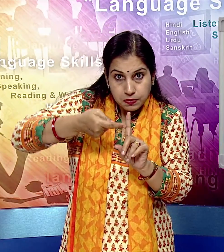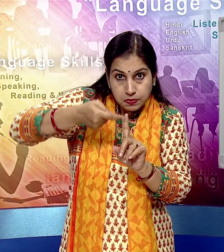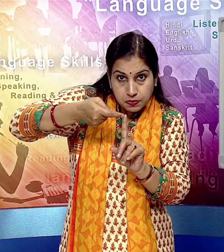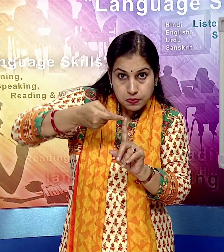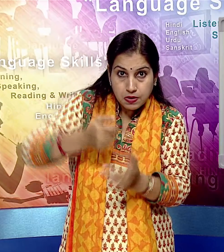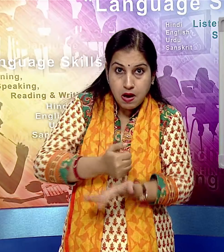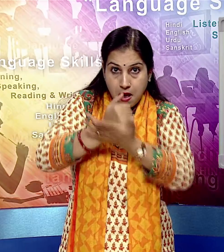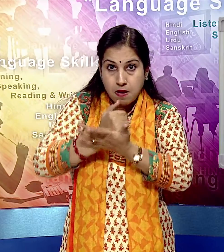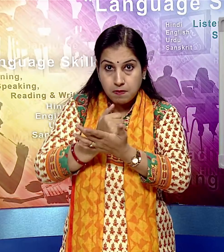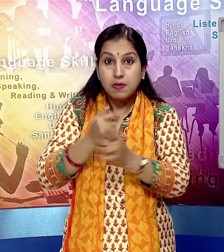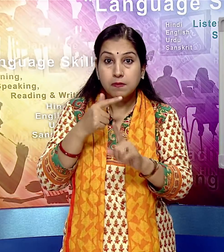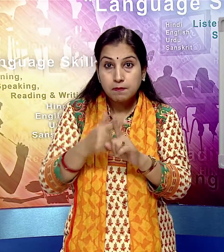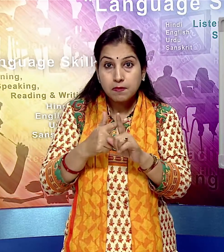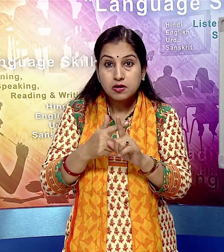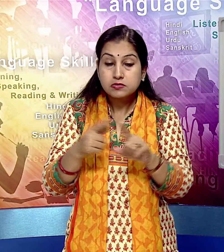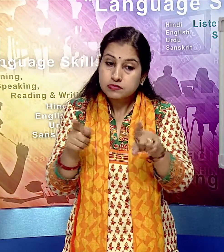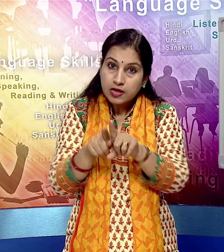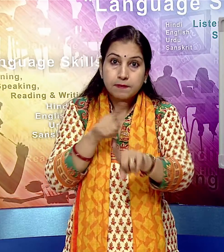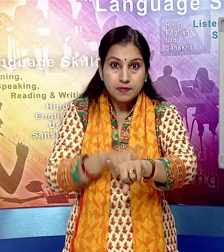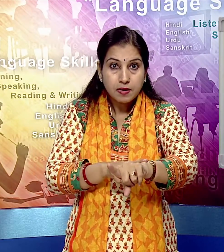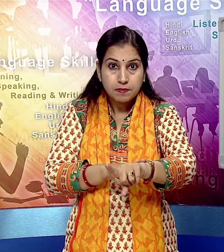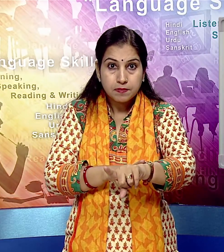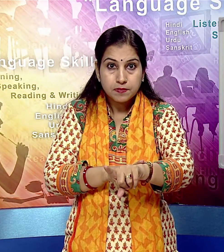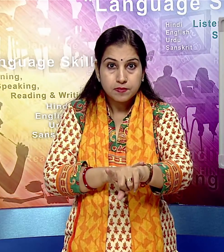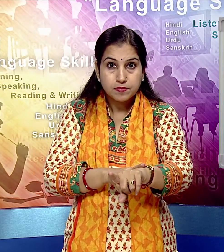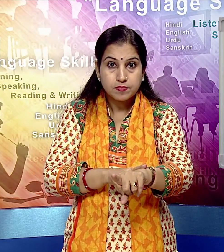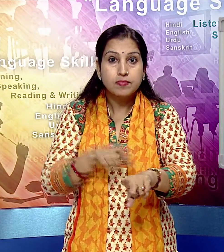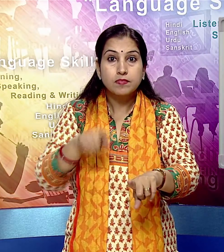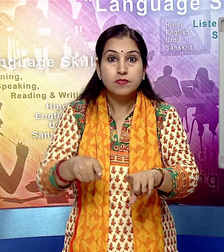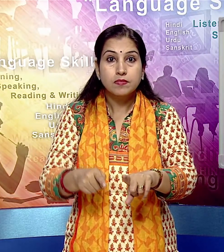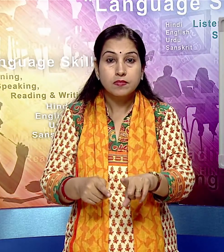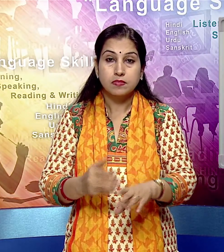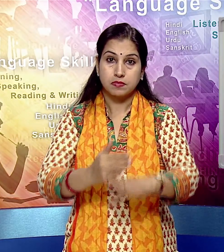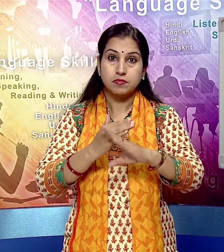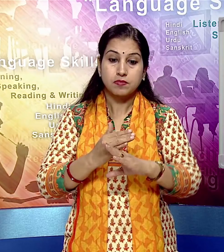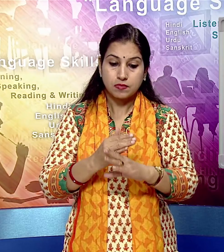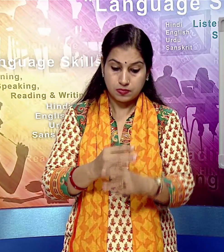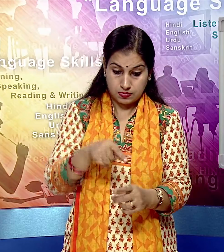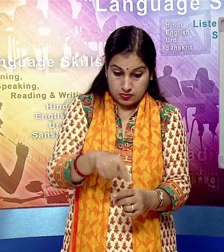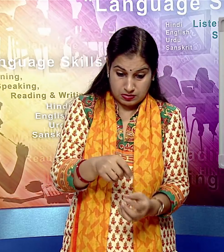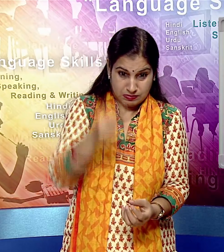and at the same time prevents burning of seeds.